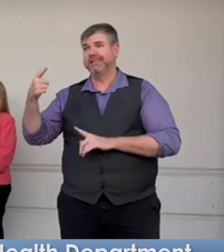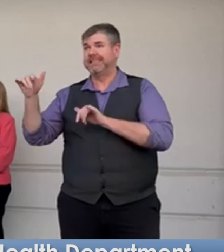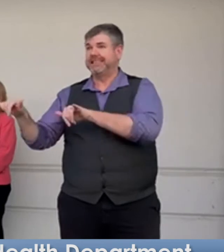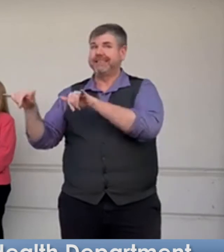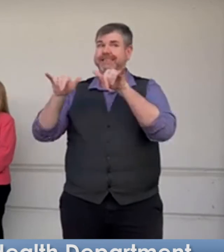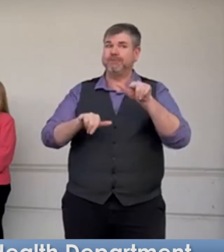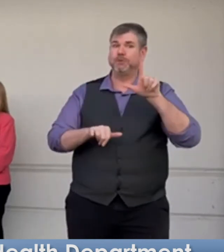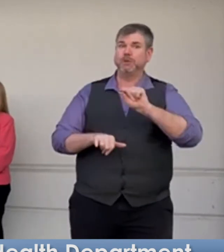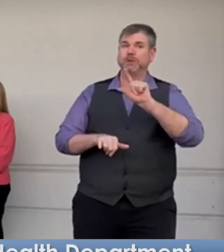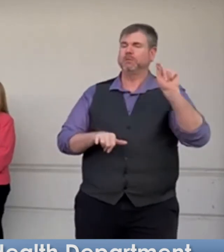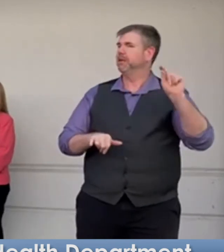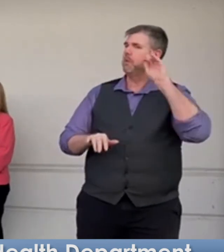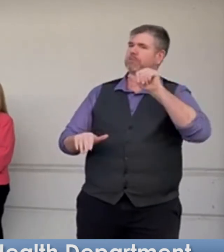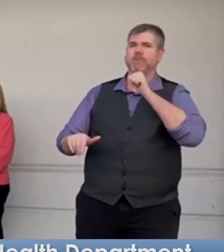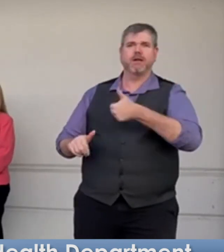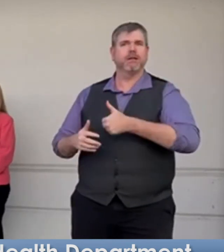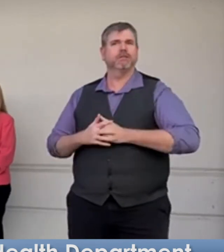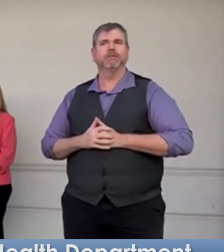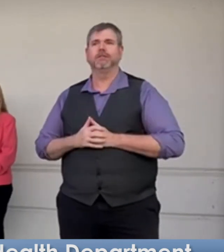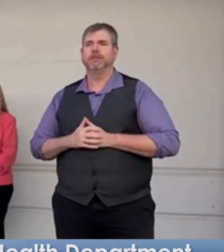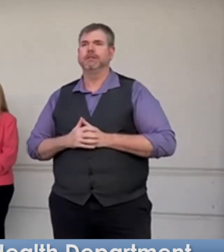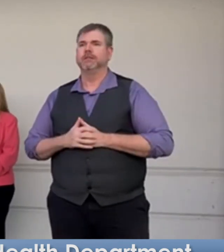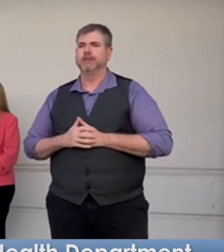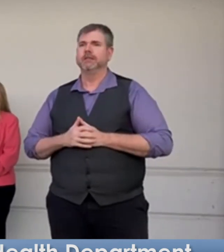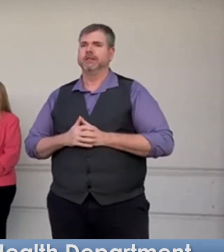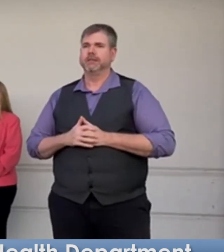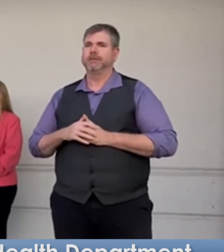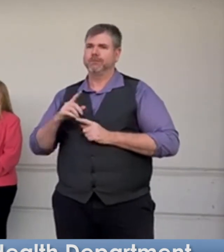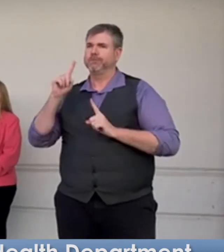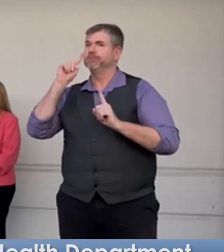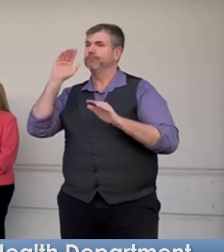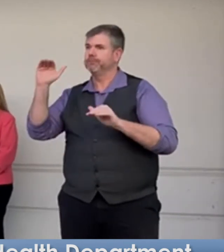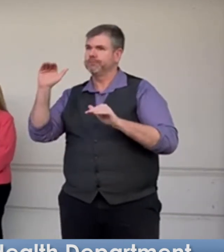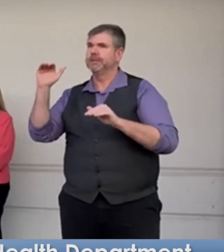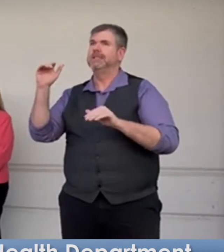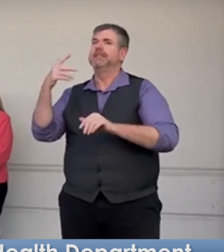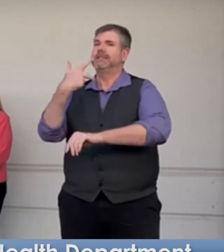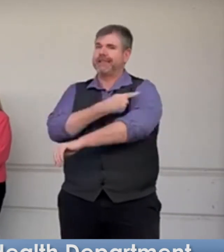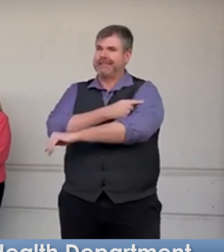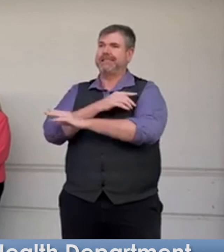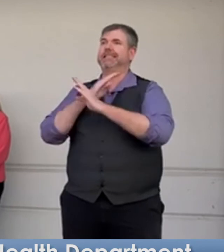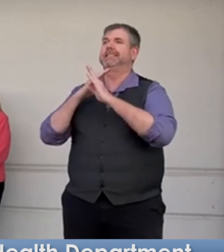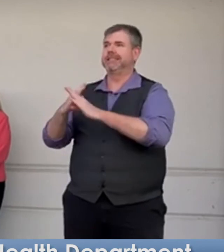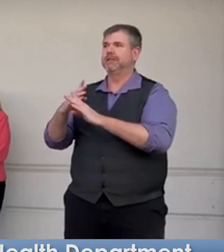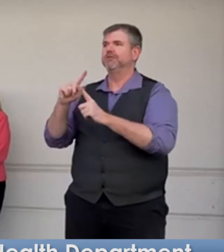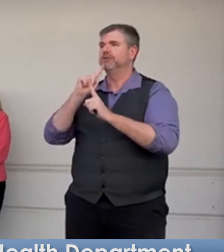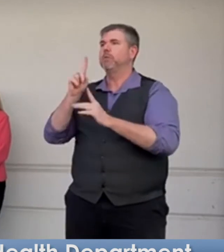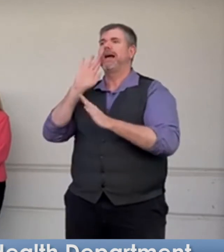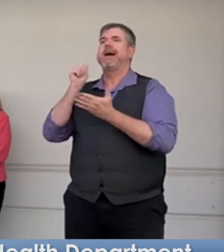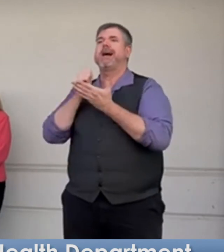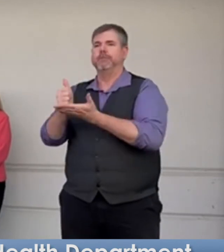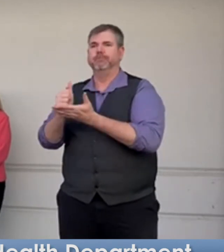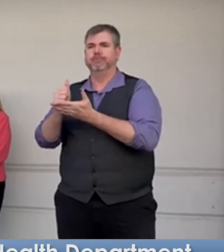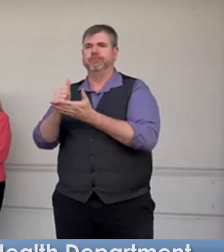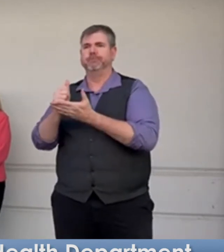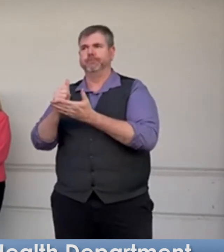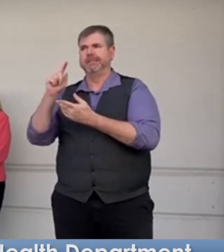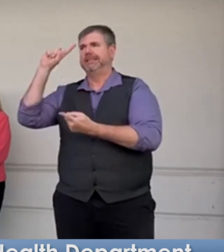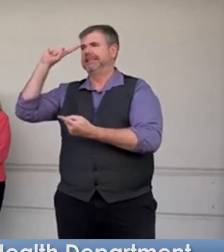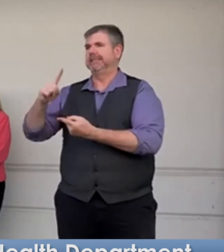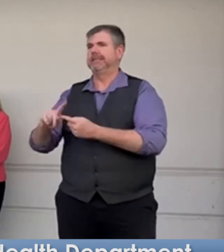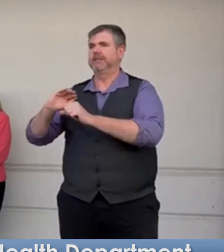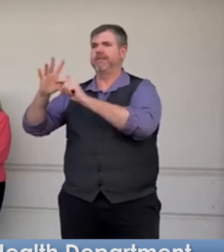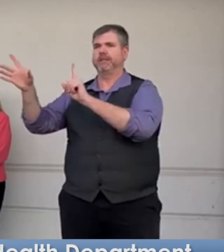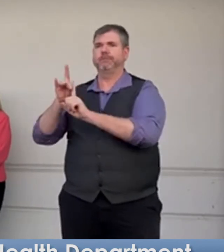and get this pandemic under control. Down to the spotlight. Hello, Dr. Cody, how are you? Just fine, thank you. Can you hear me fine?